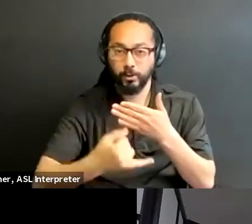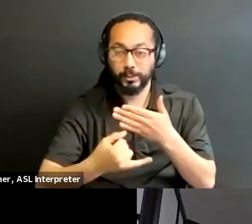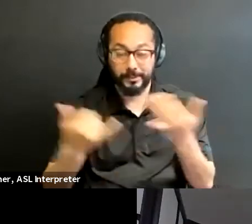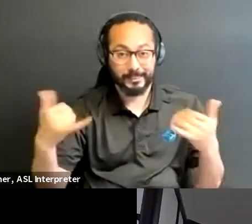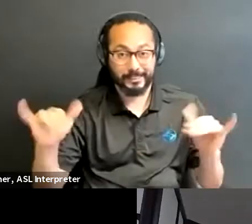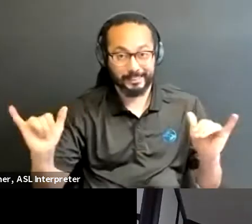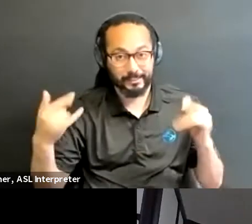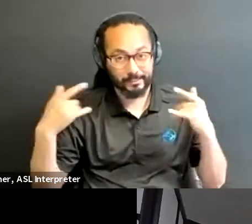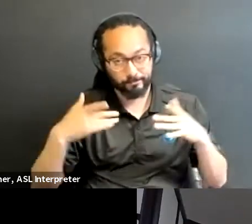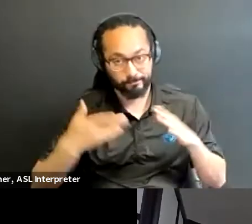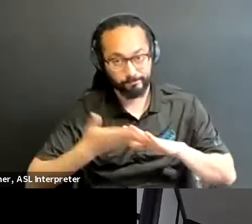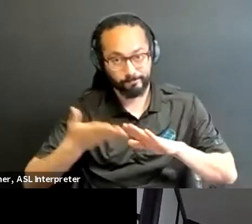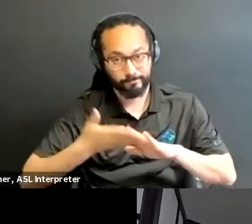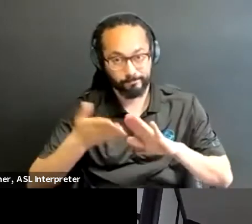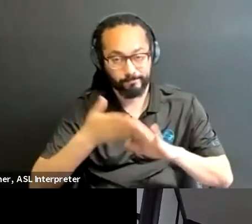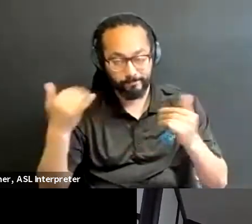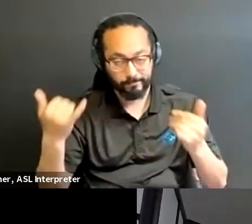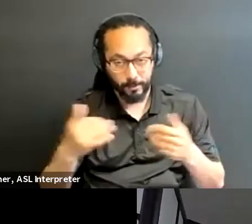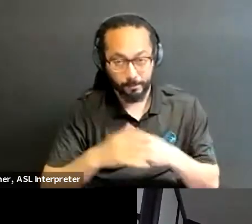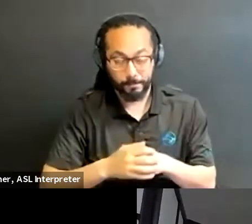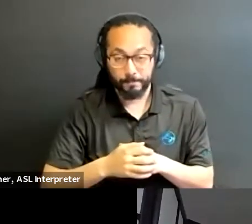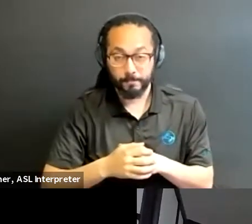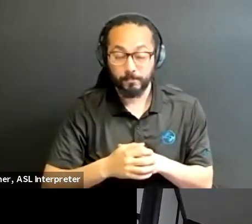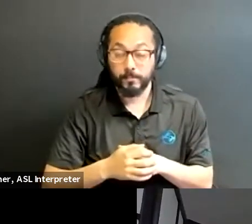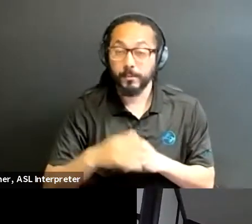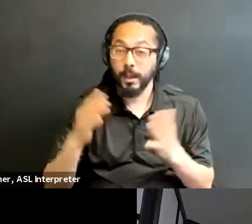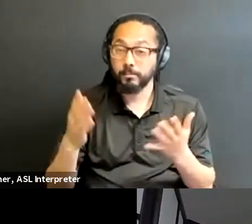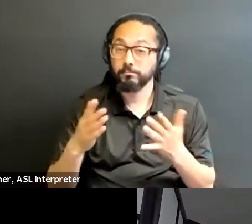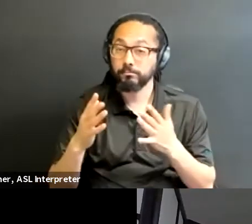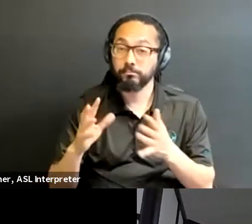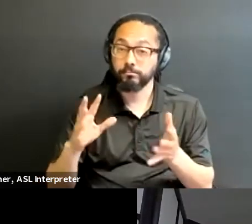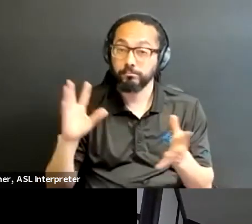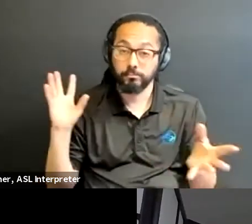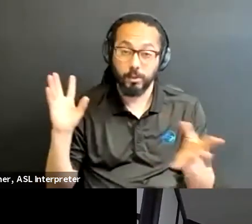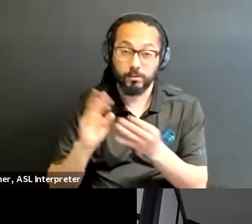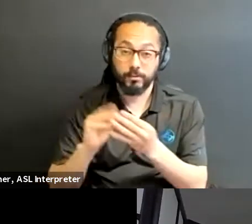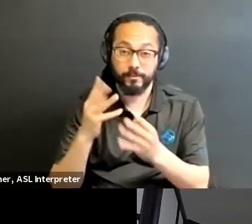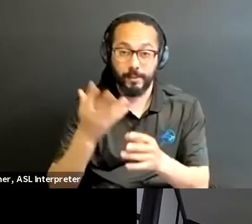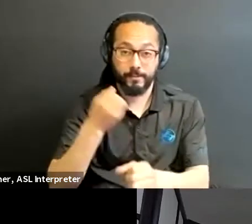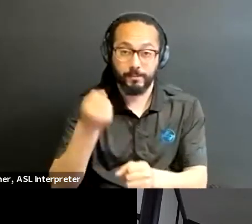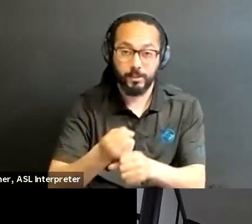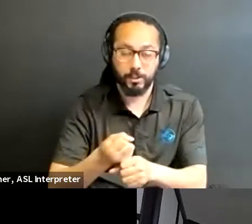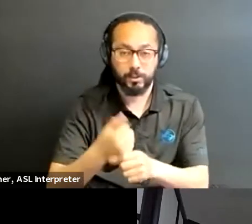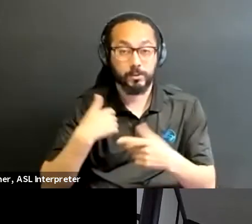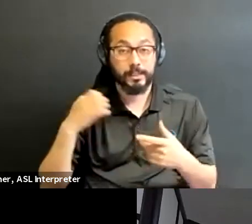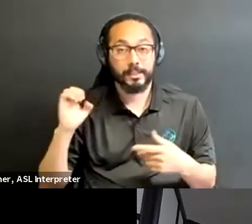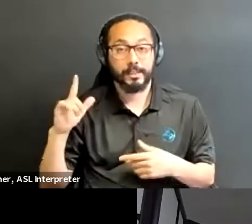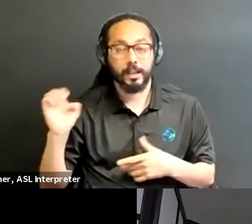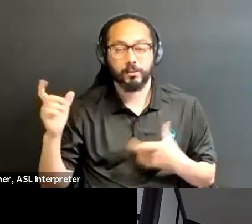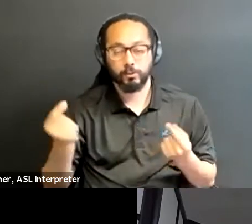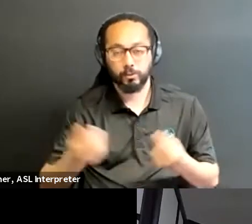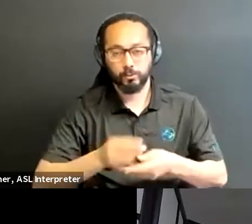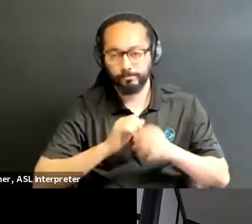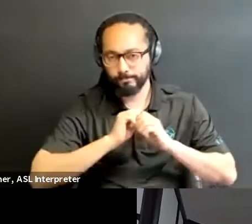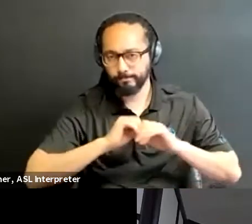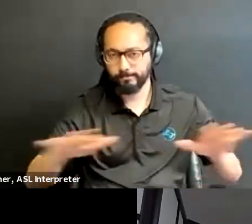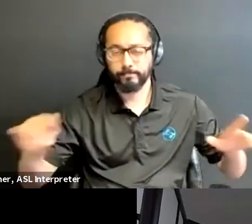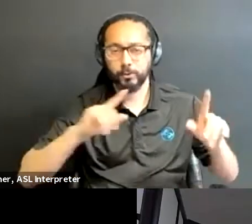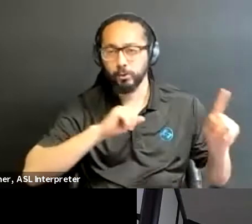So during this 5-year program, Egale has distributed a national survey exploring the experiences of